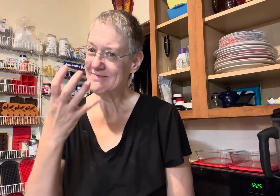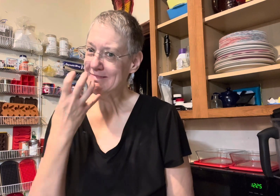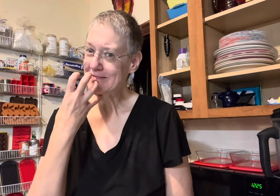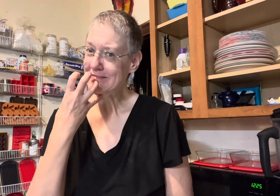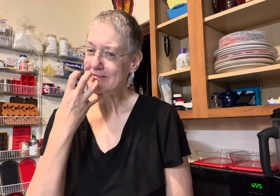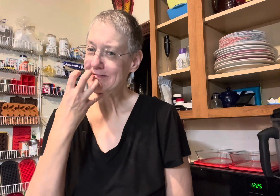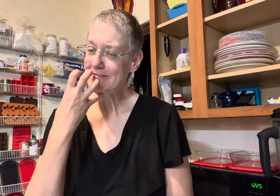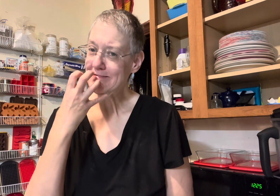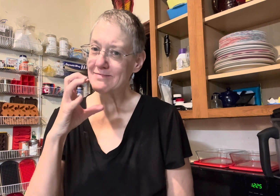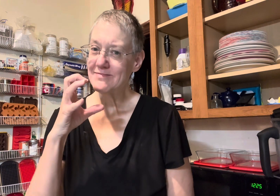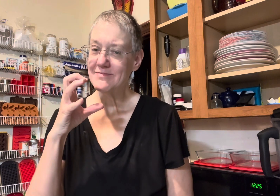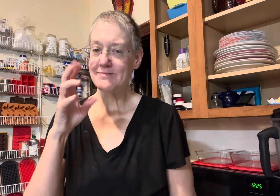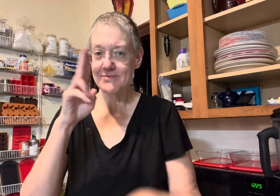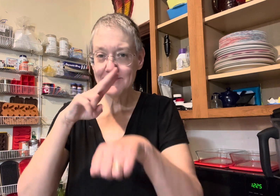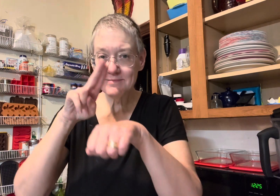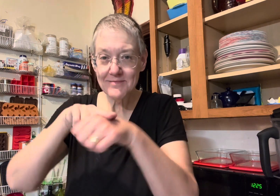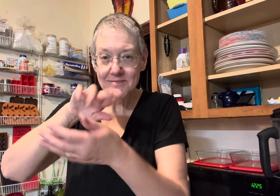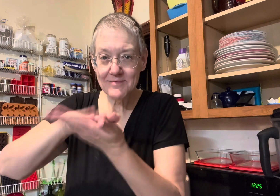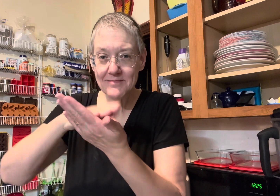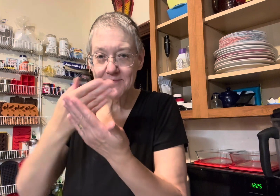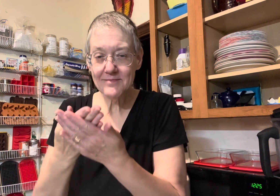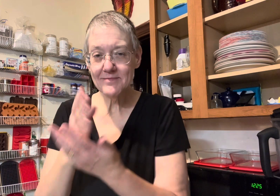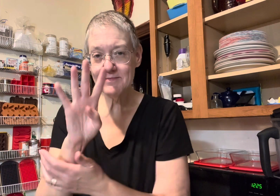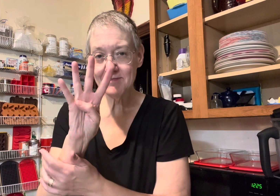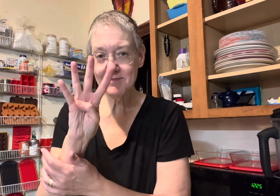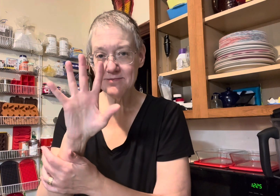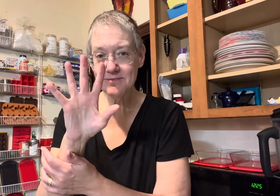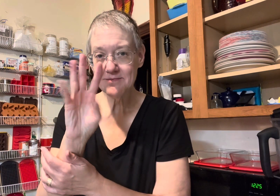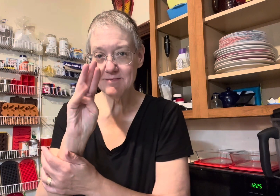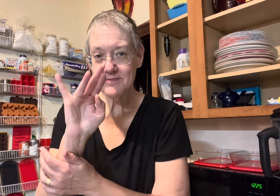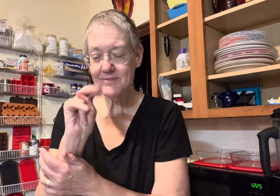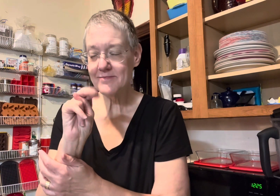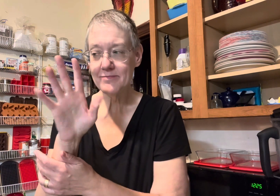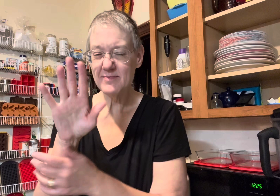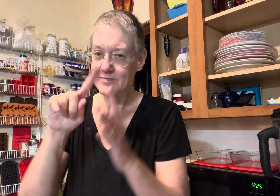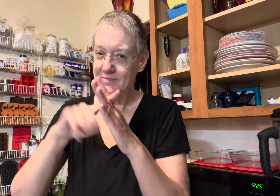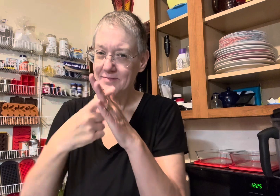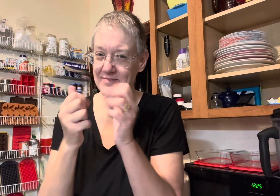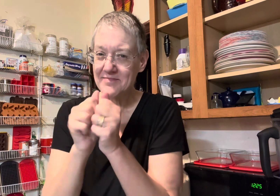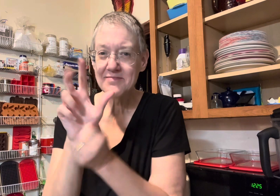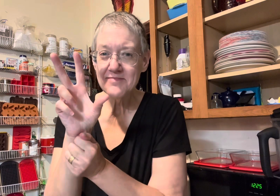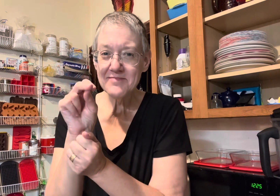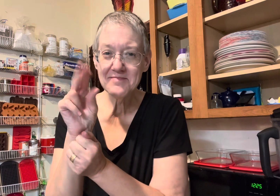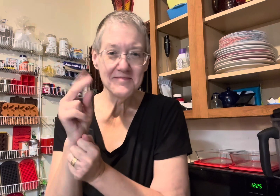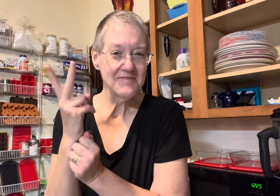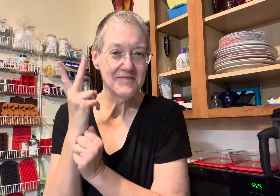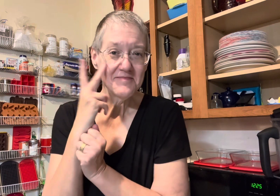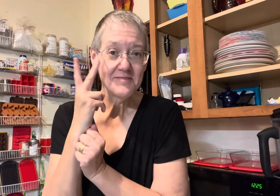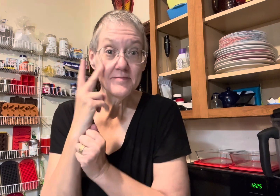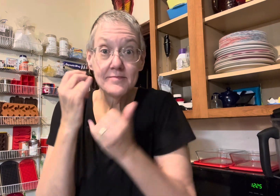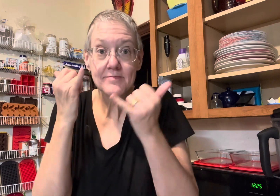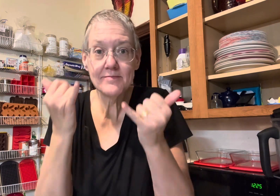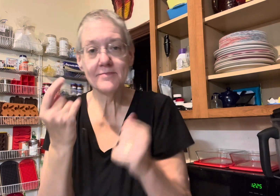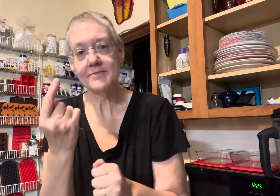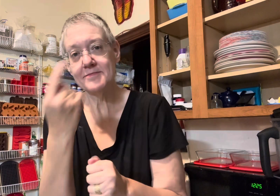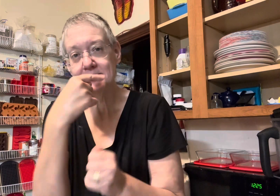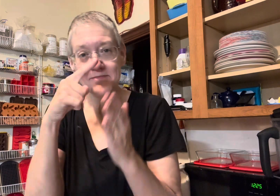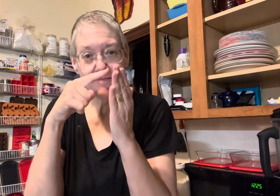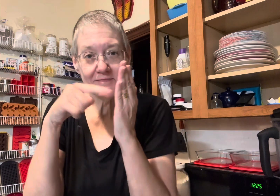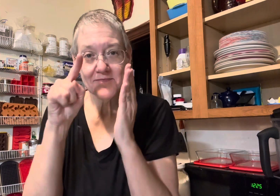That dough is really hot. Normally I cook these for 45 minutes, but I'm going to start off with 30. See how they do. Now let's